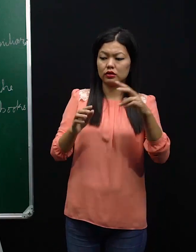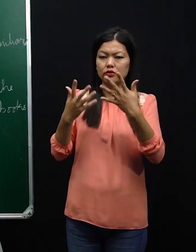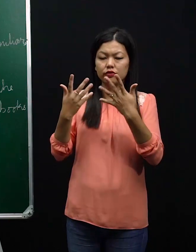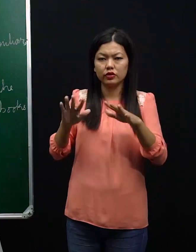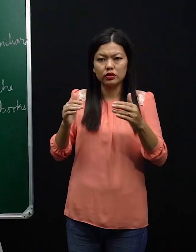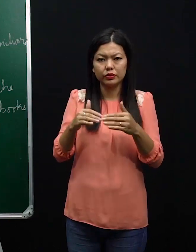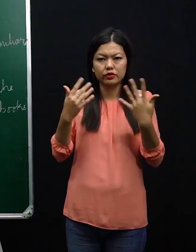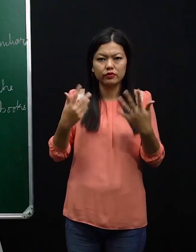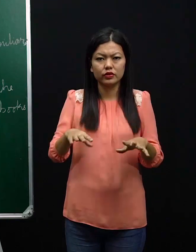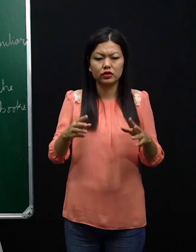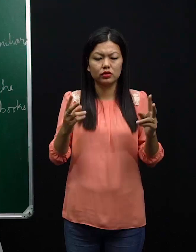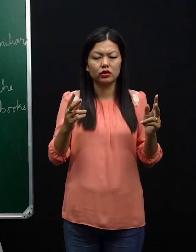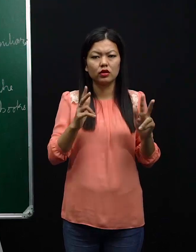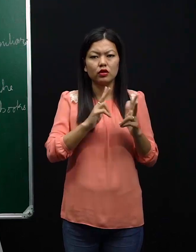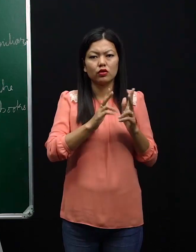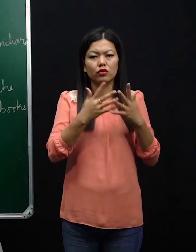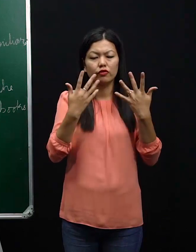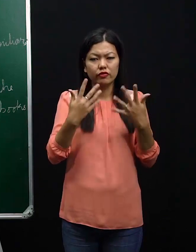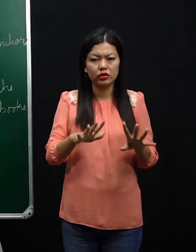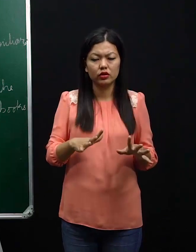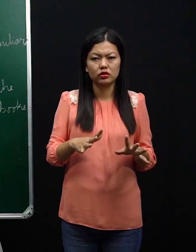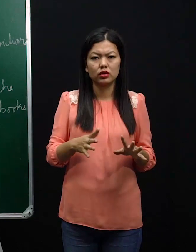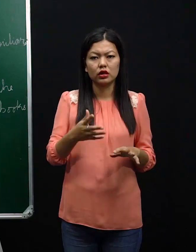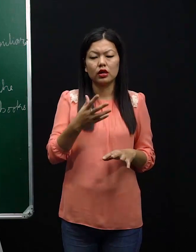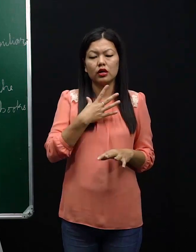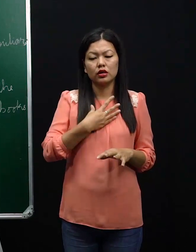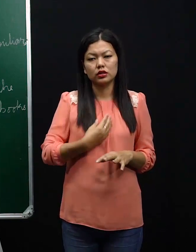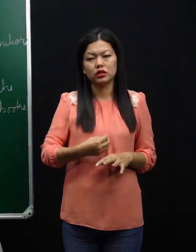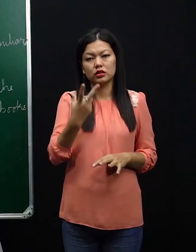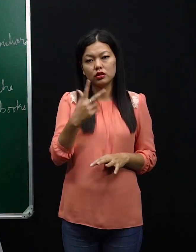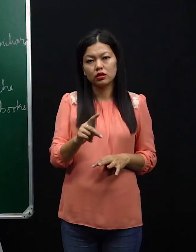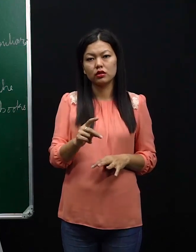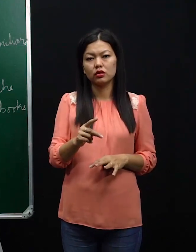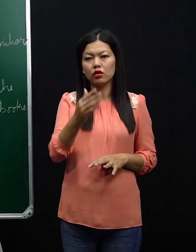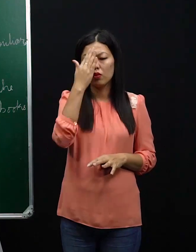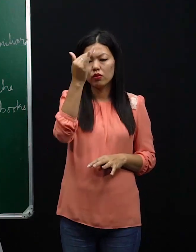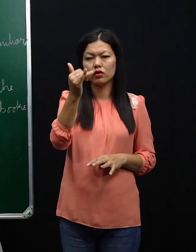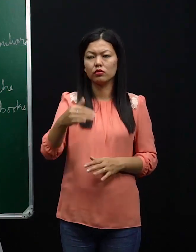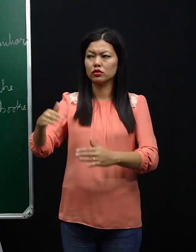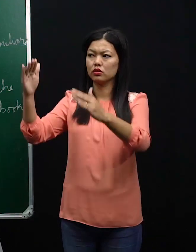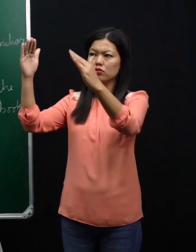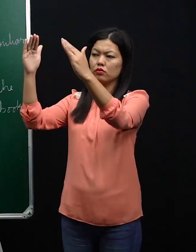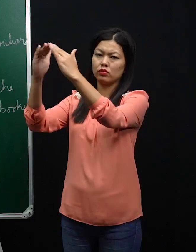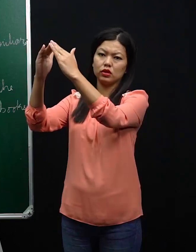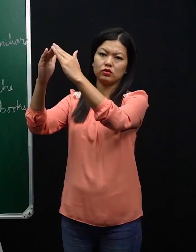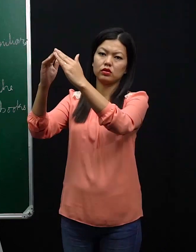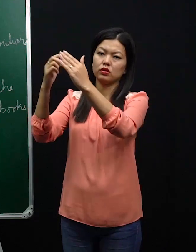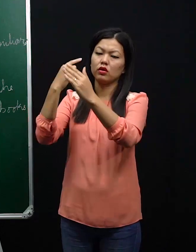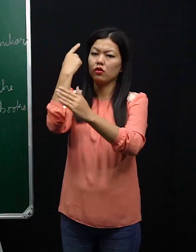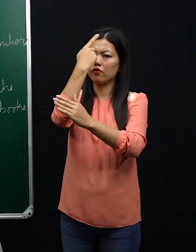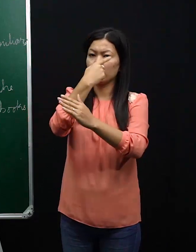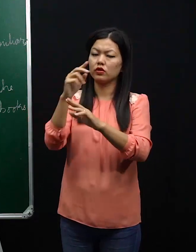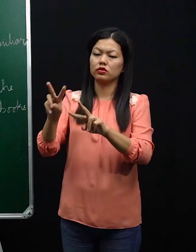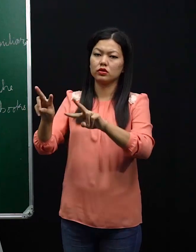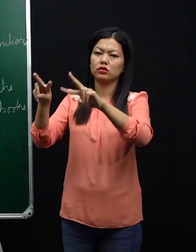the poet's face did not resemble the face that was on the mountain. And this was something that disappointed him. He